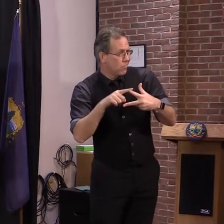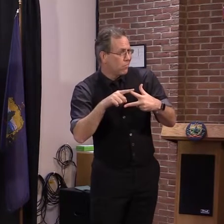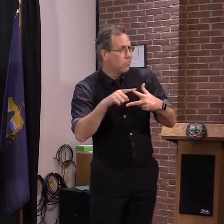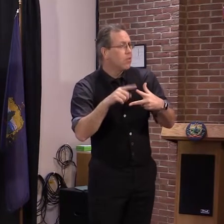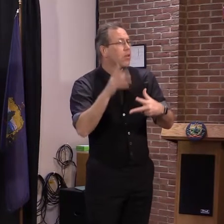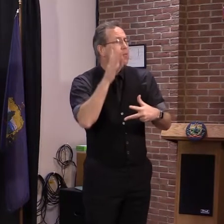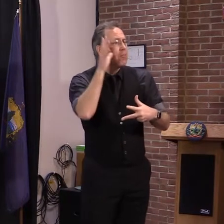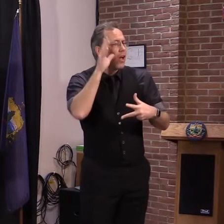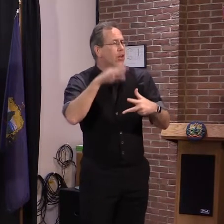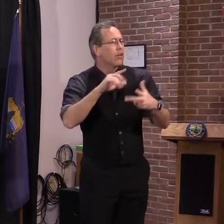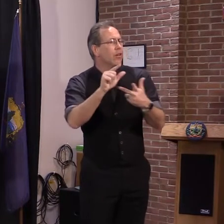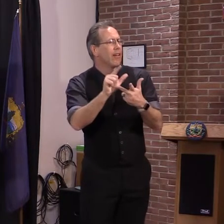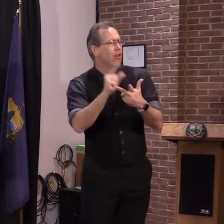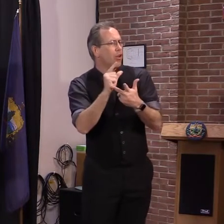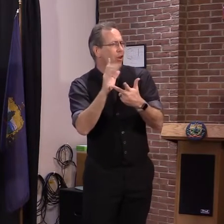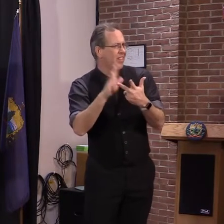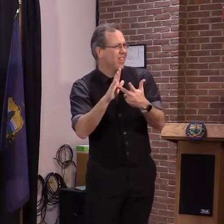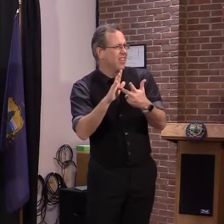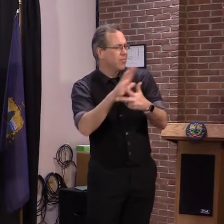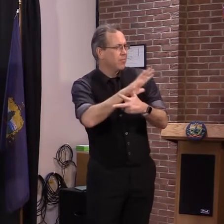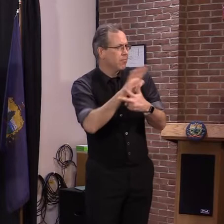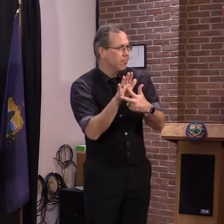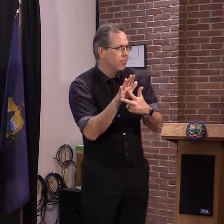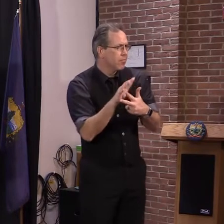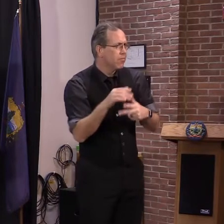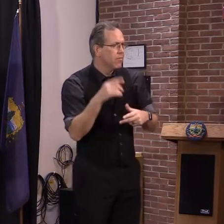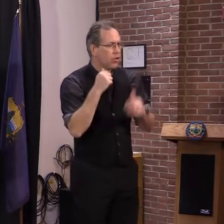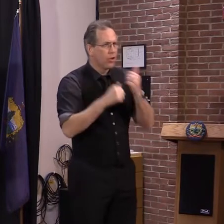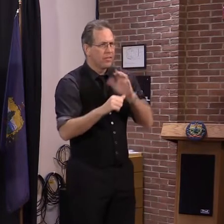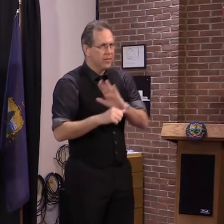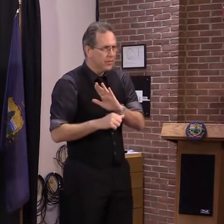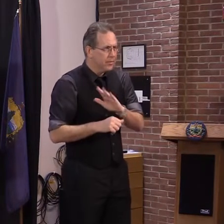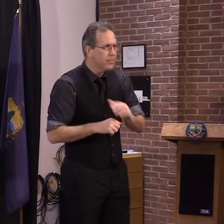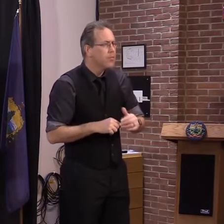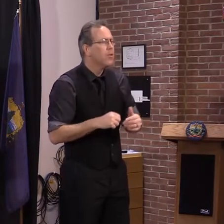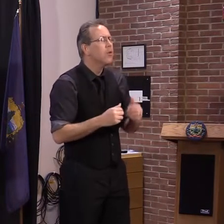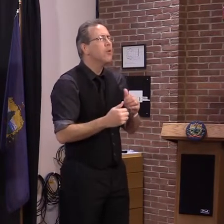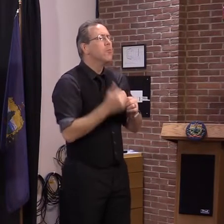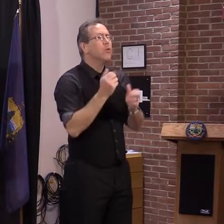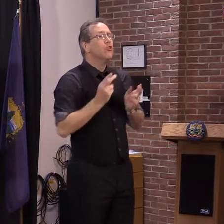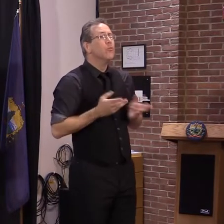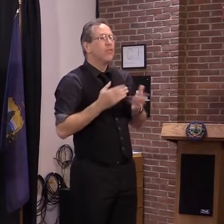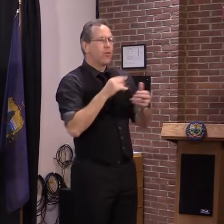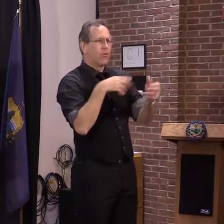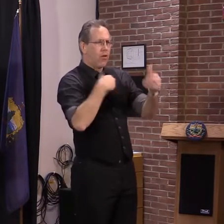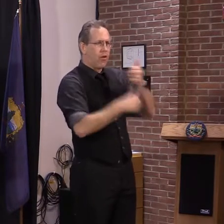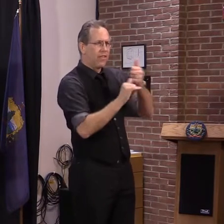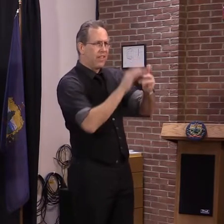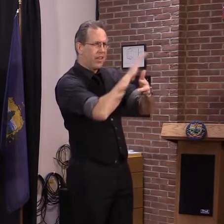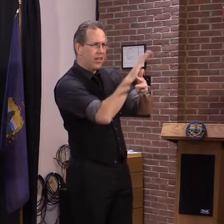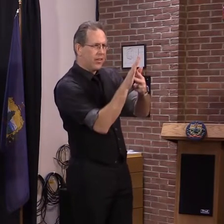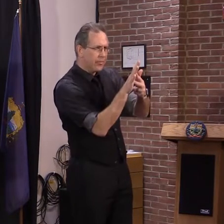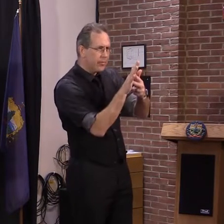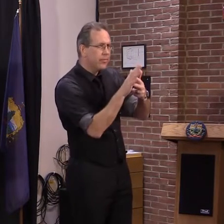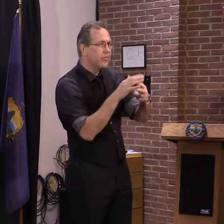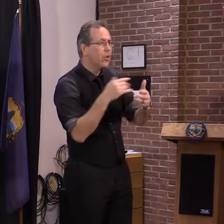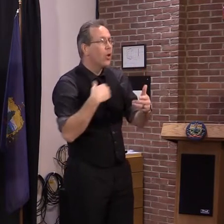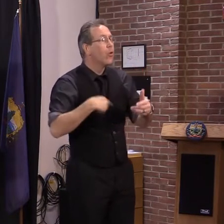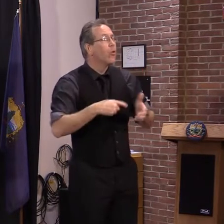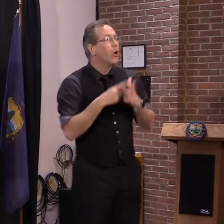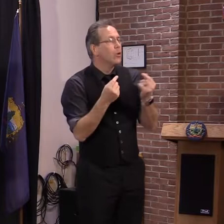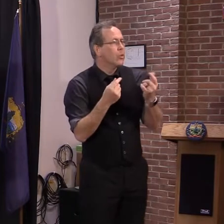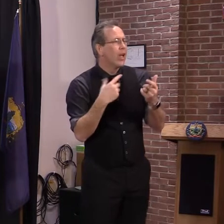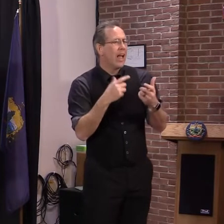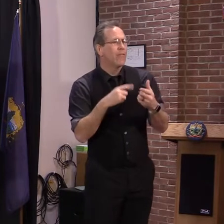guardians. As is the case with most human services, the pandemic has made it clear that the need to better support our